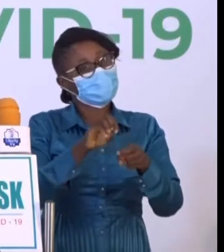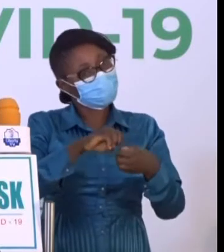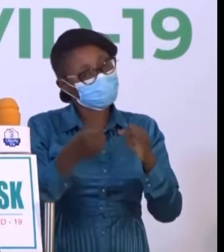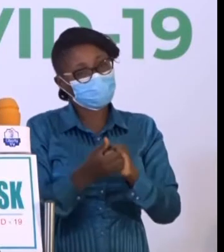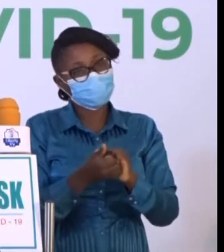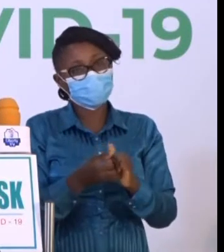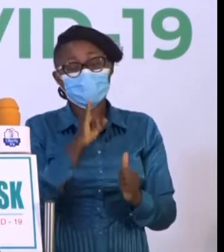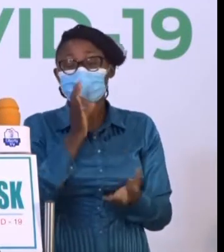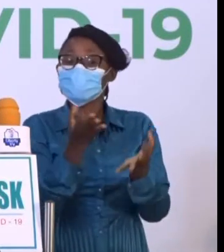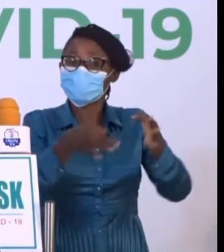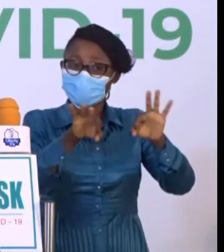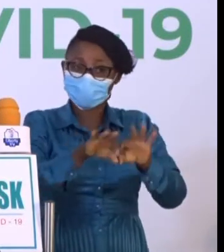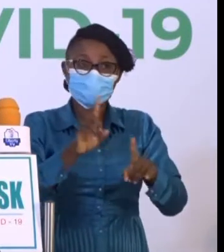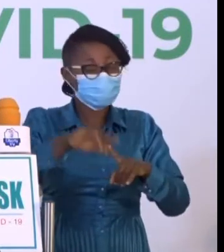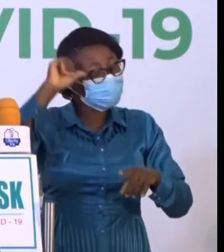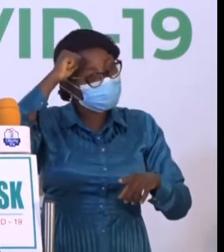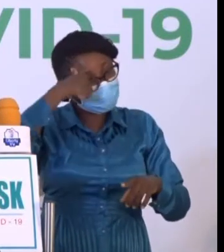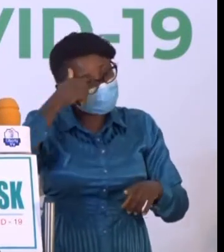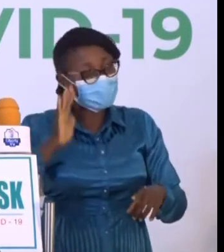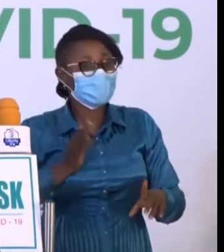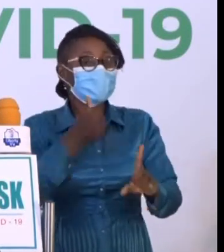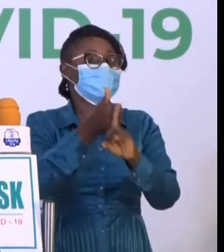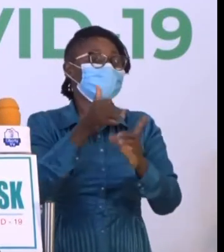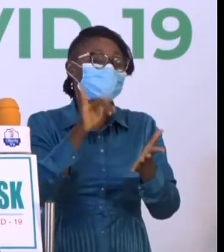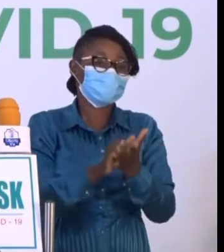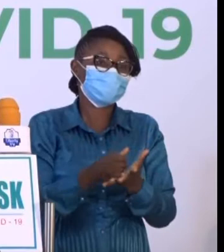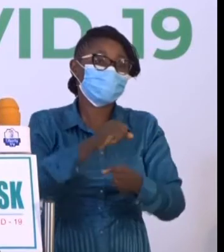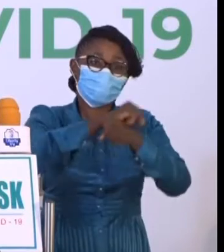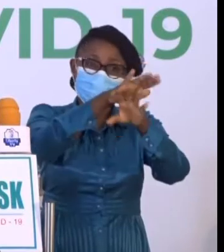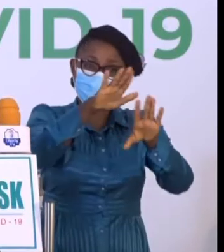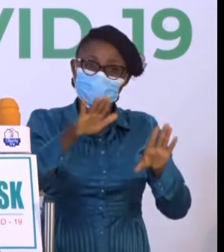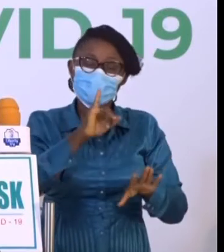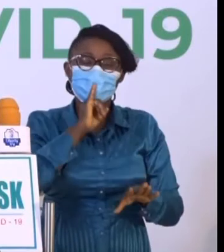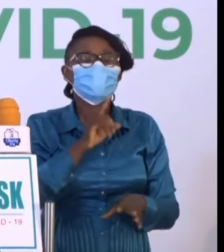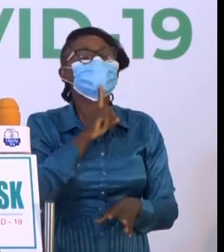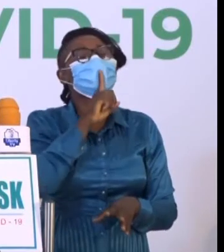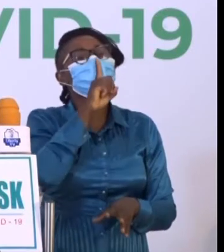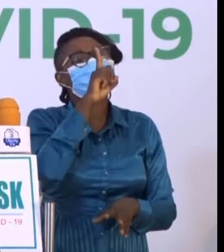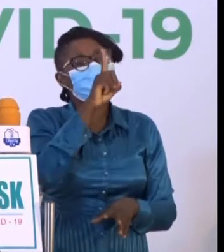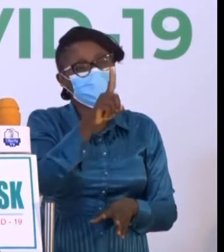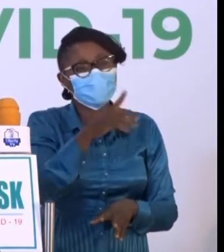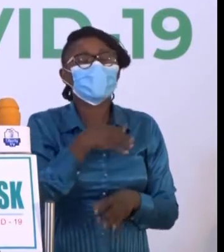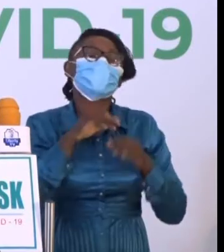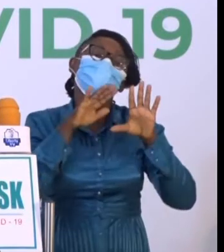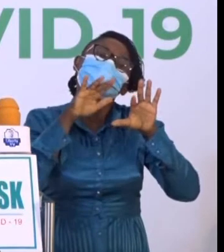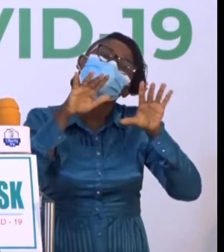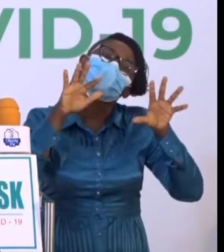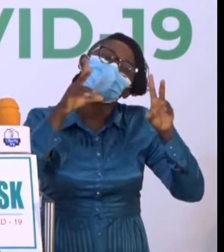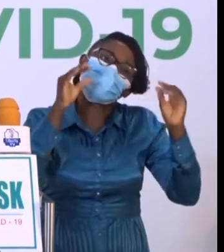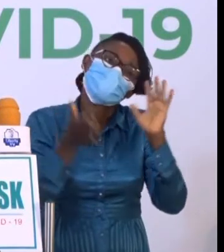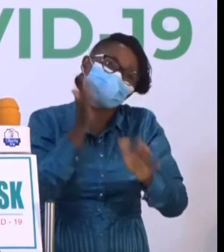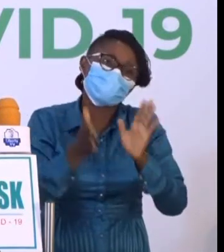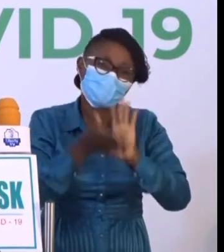It is important to remind ourselves that COVID-19 is real and spreading